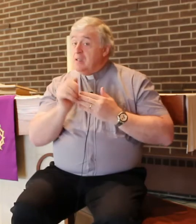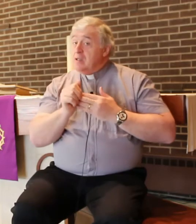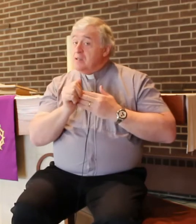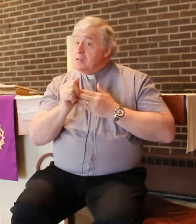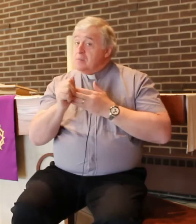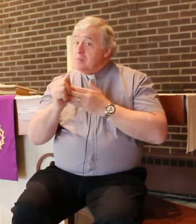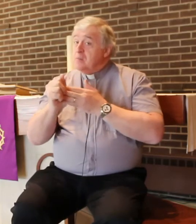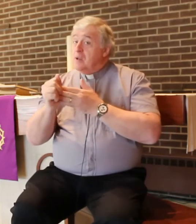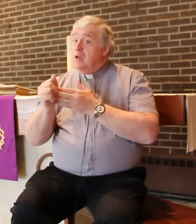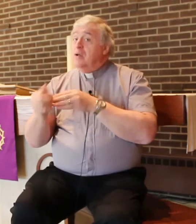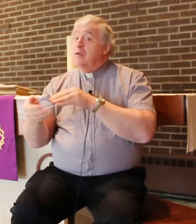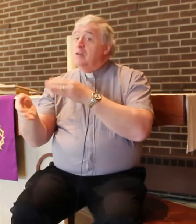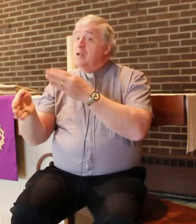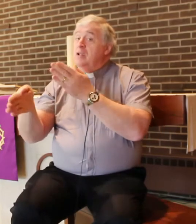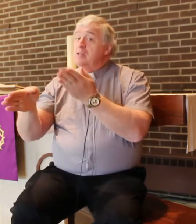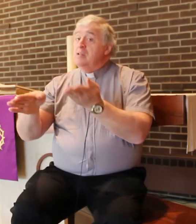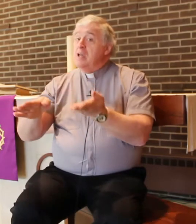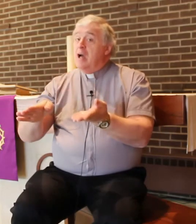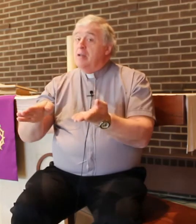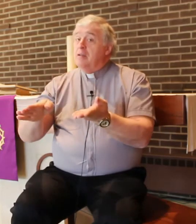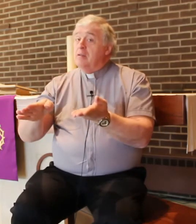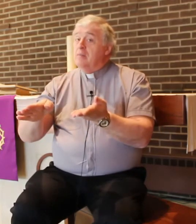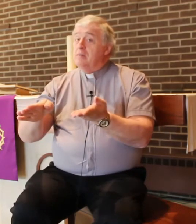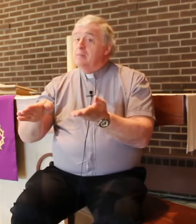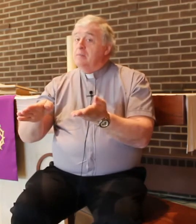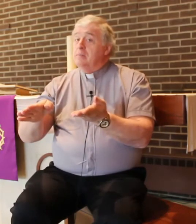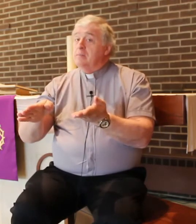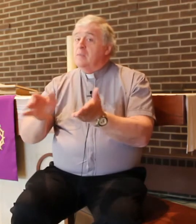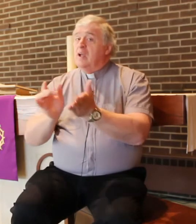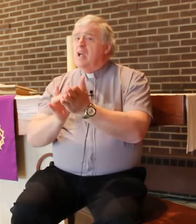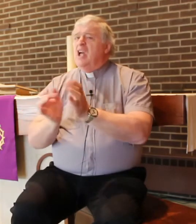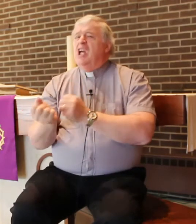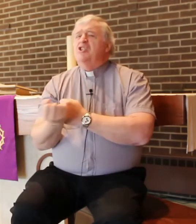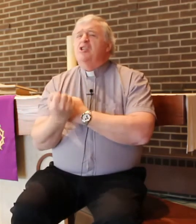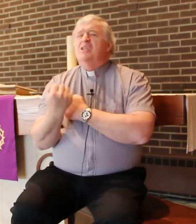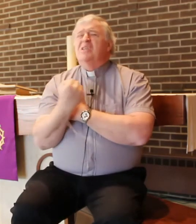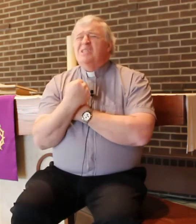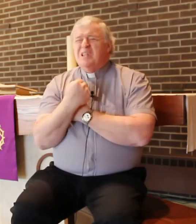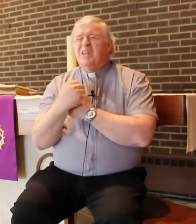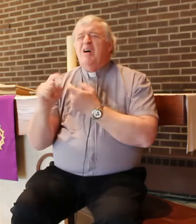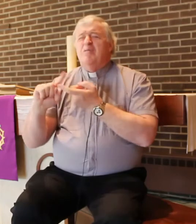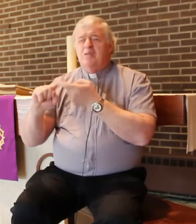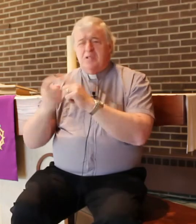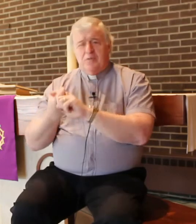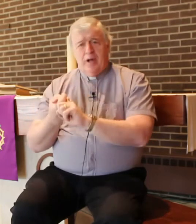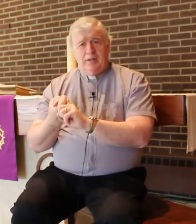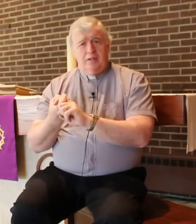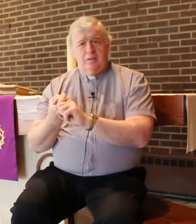sickness could lead to death. And Jesus loved his friend,